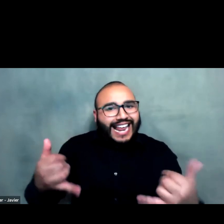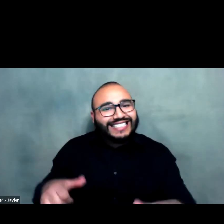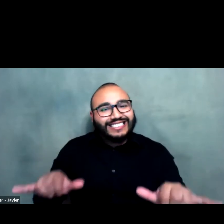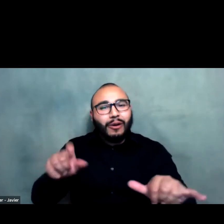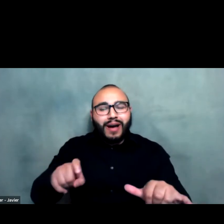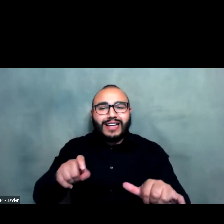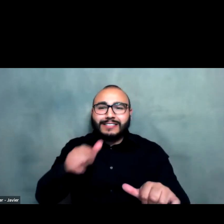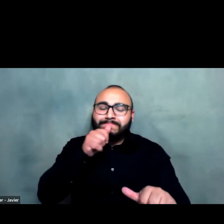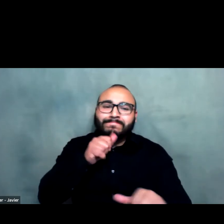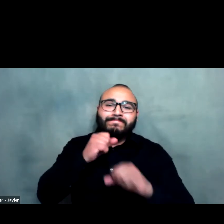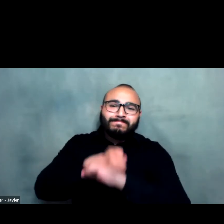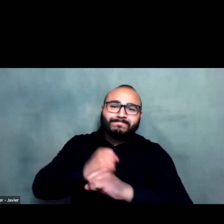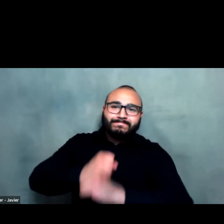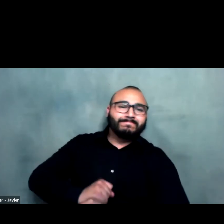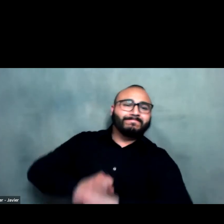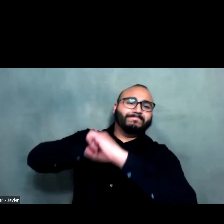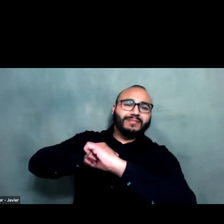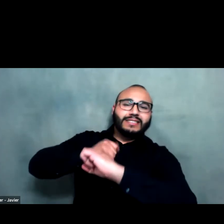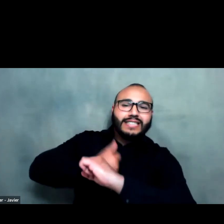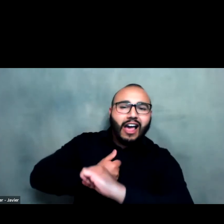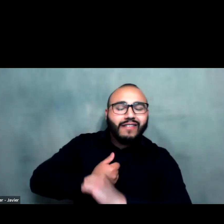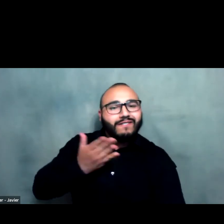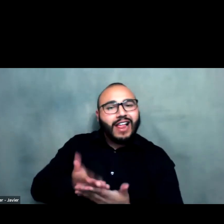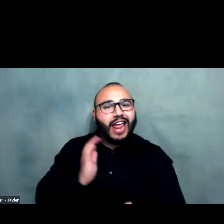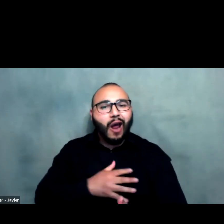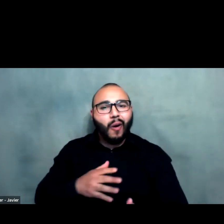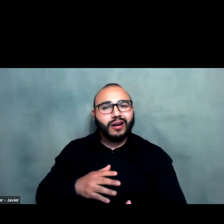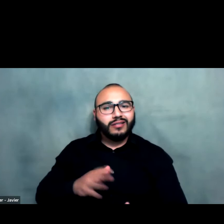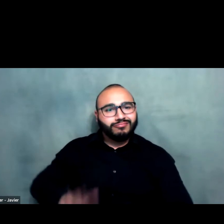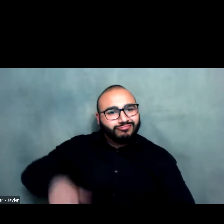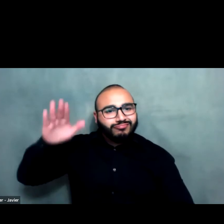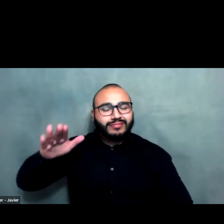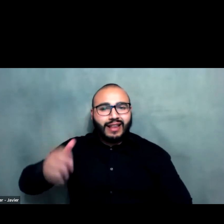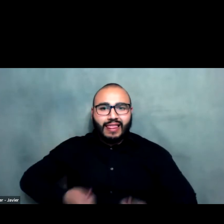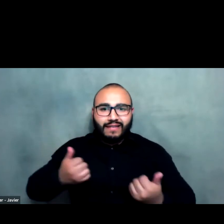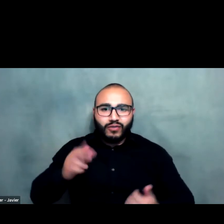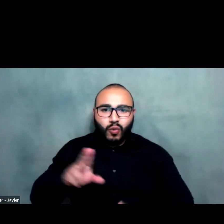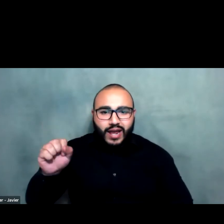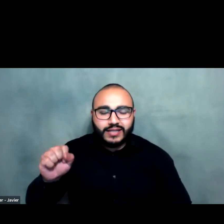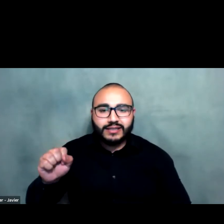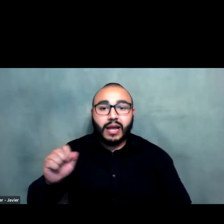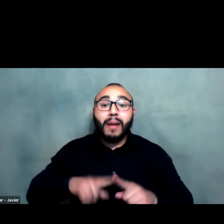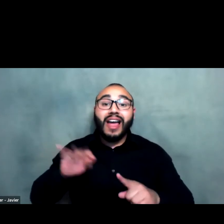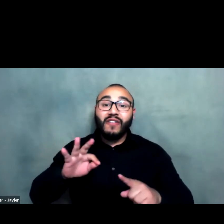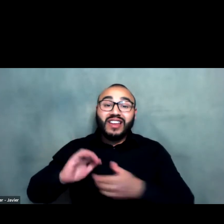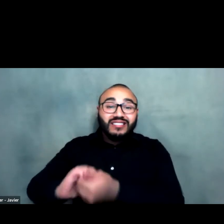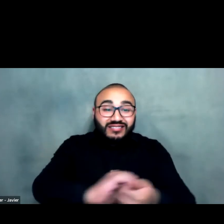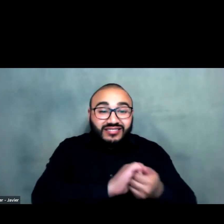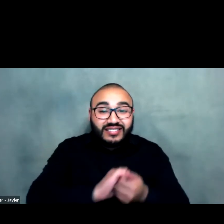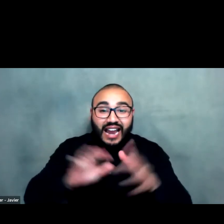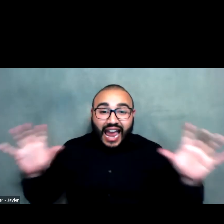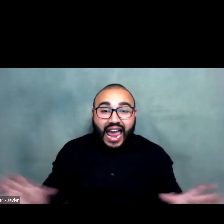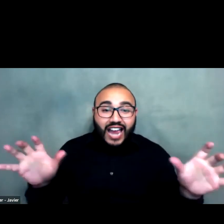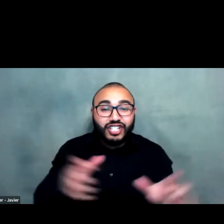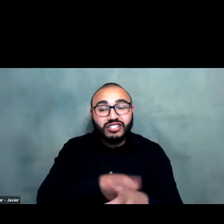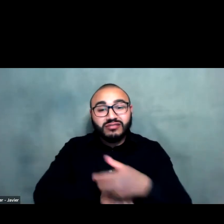validate our existence to live in this country. But I'm hopeful that if we all continue to collectively take action and create